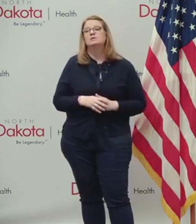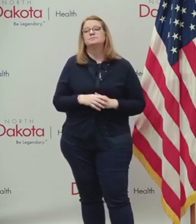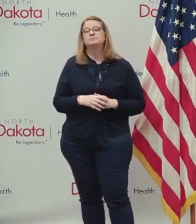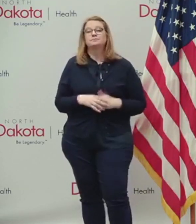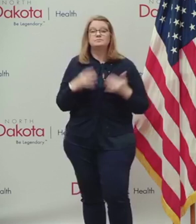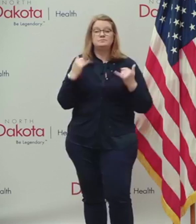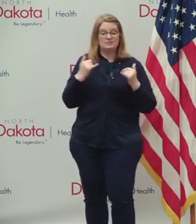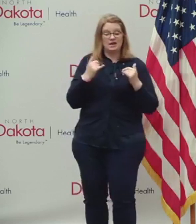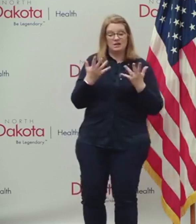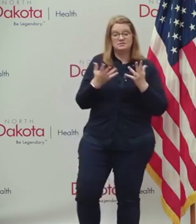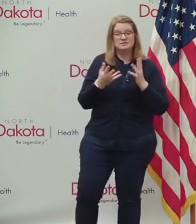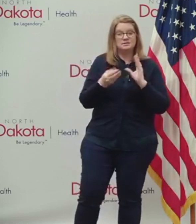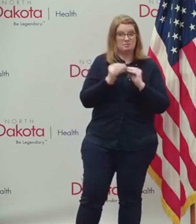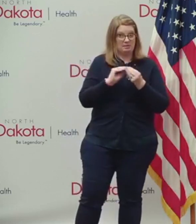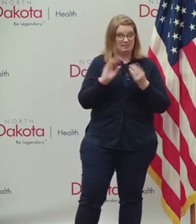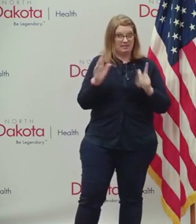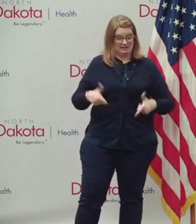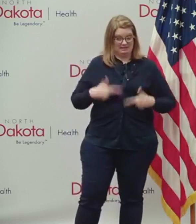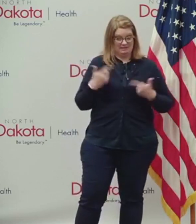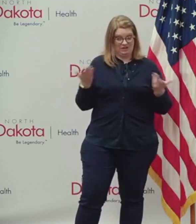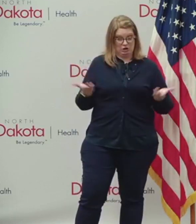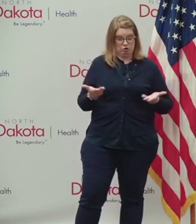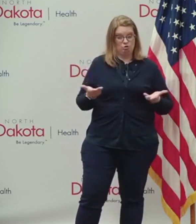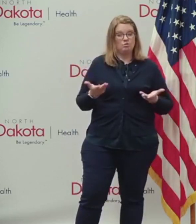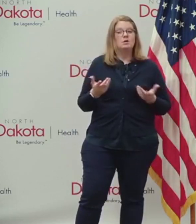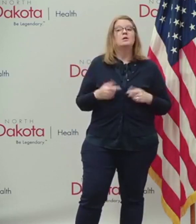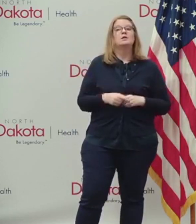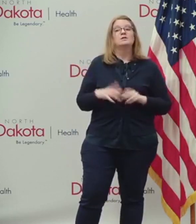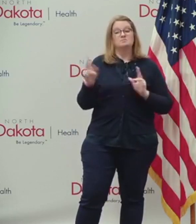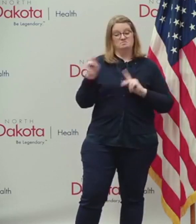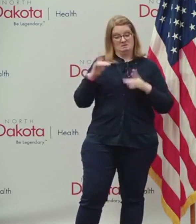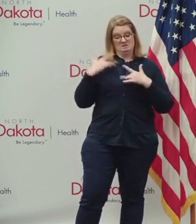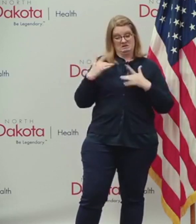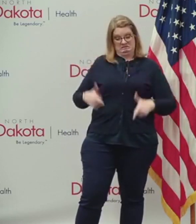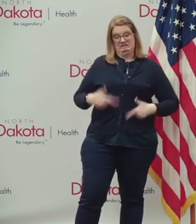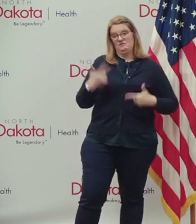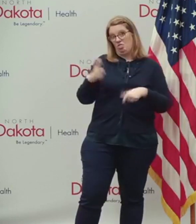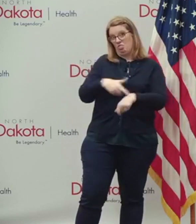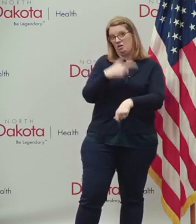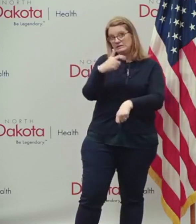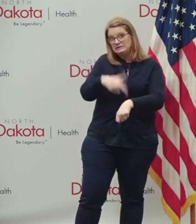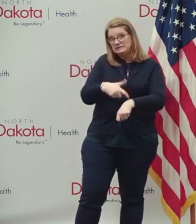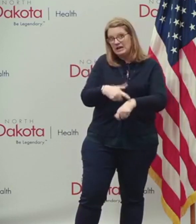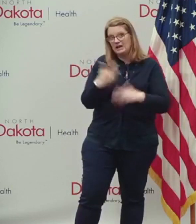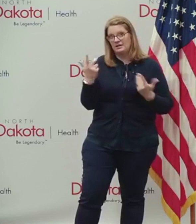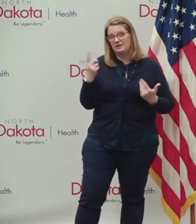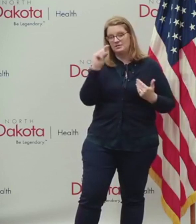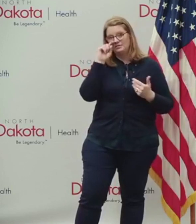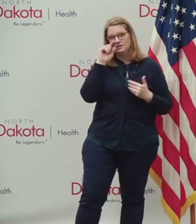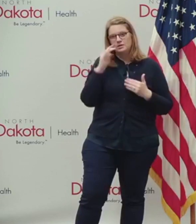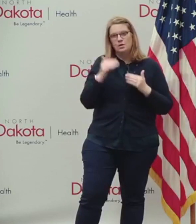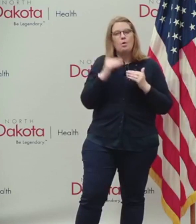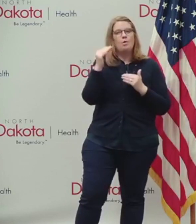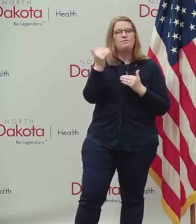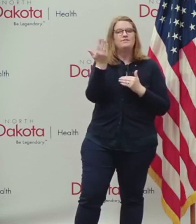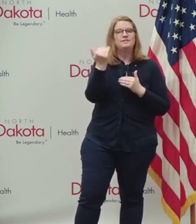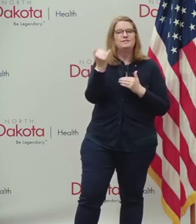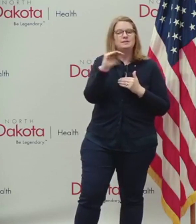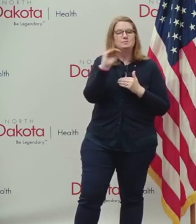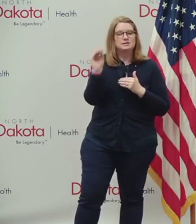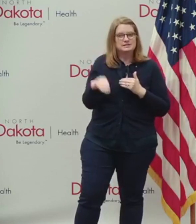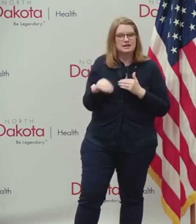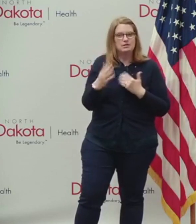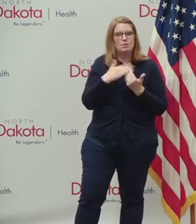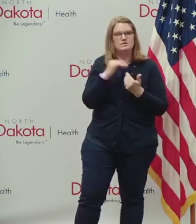at populations, one of the good things about North Dakota is people live long lives here. We have over 15% of the state population, or